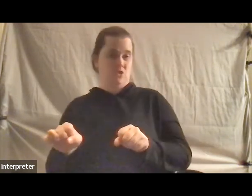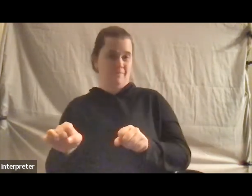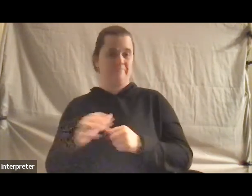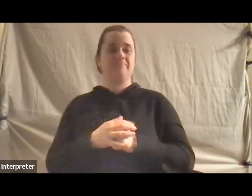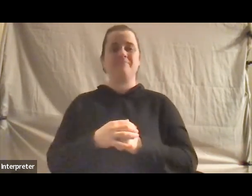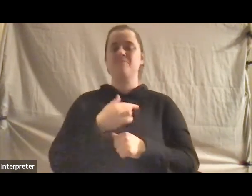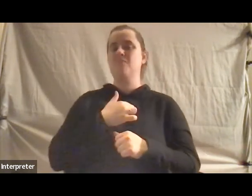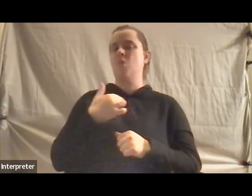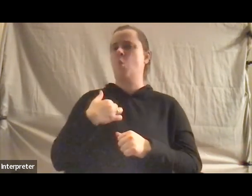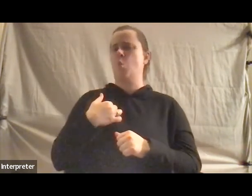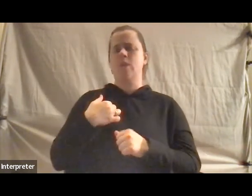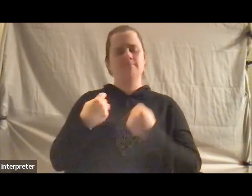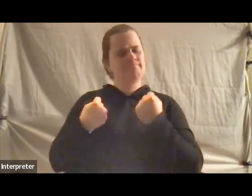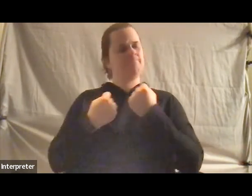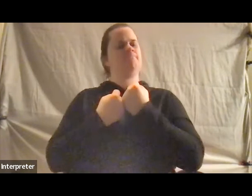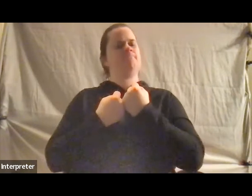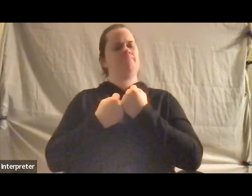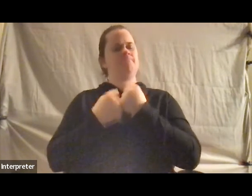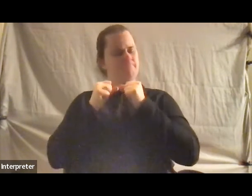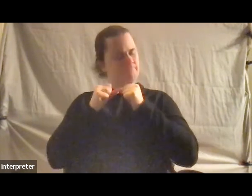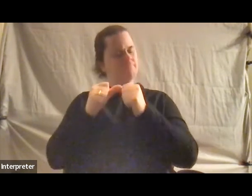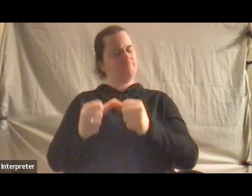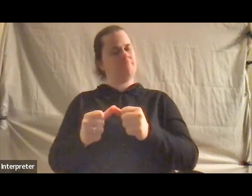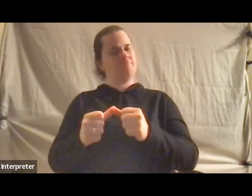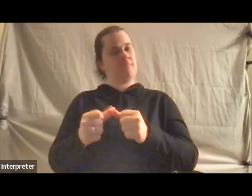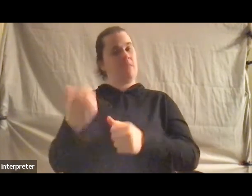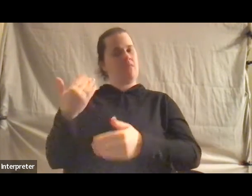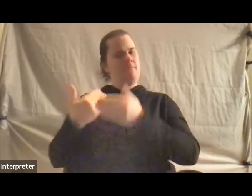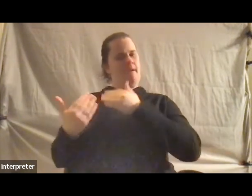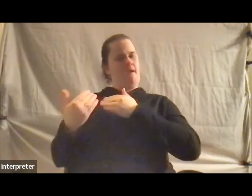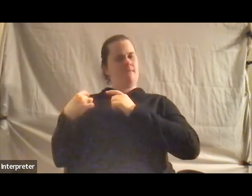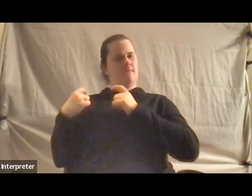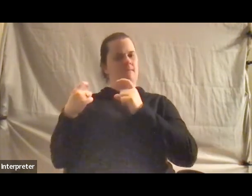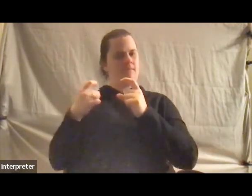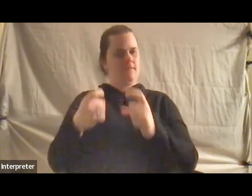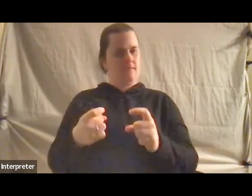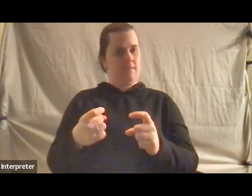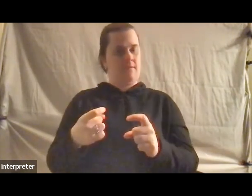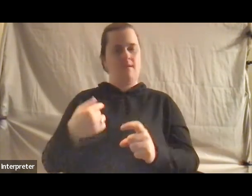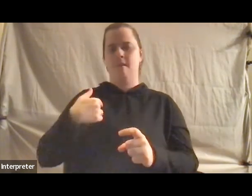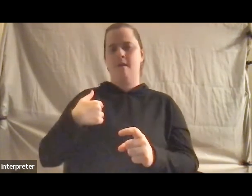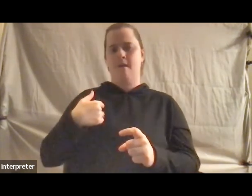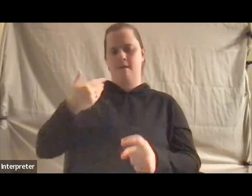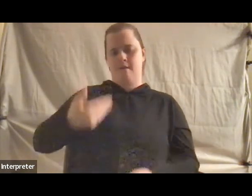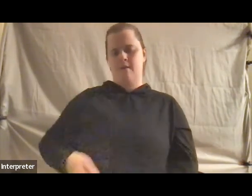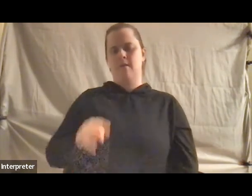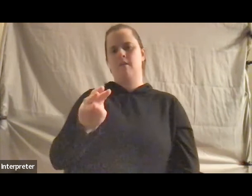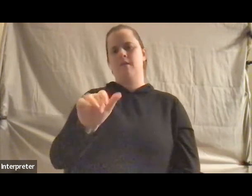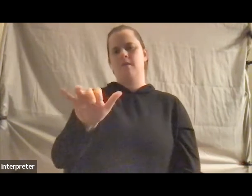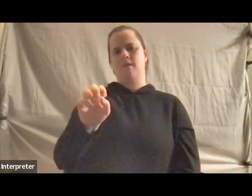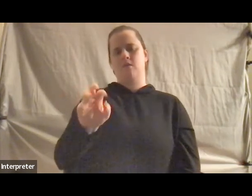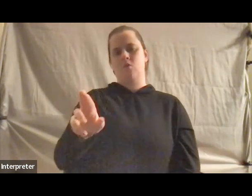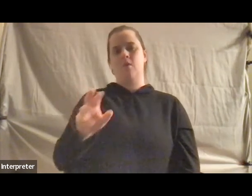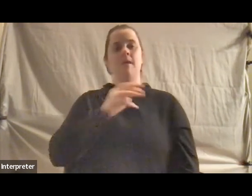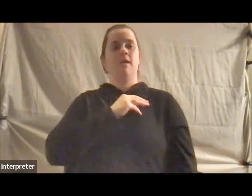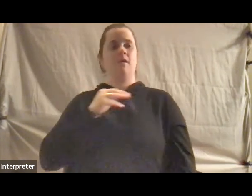today stand fortified with their past contributions, I, as your mayor, the members of the City